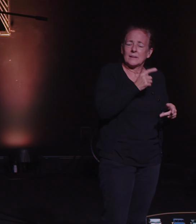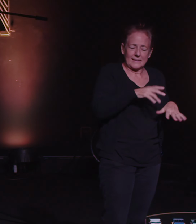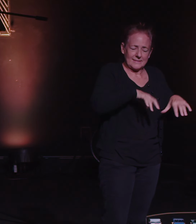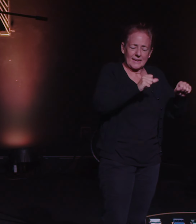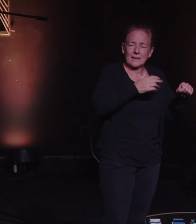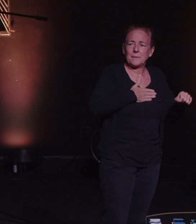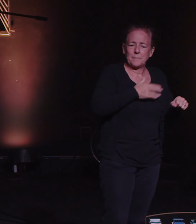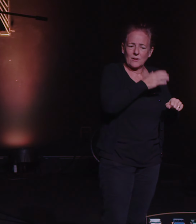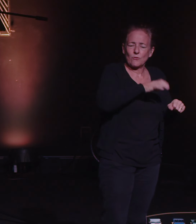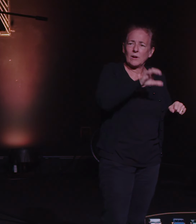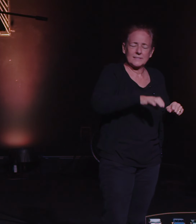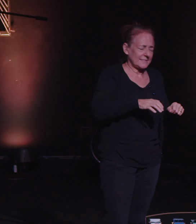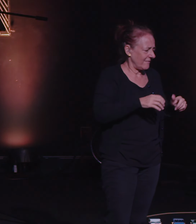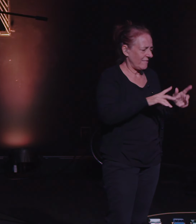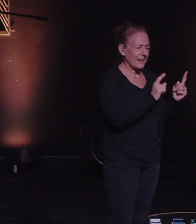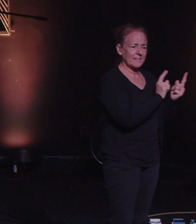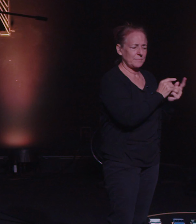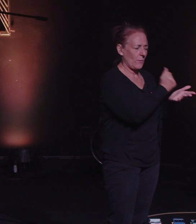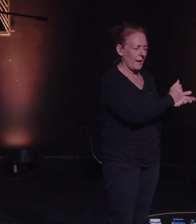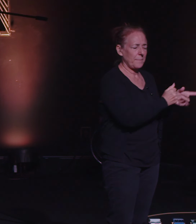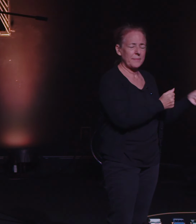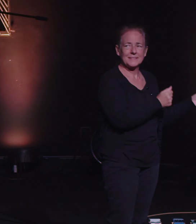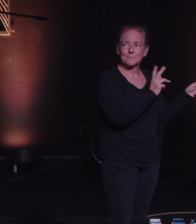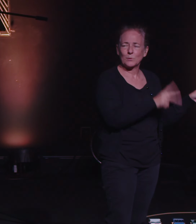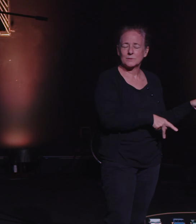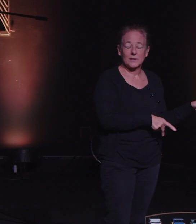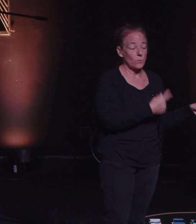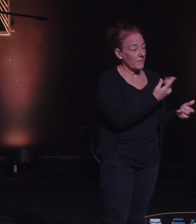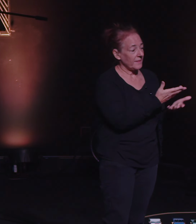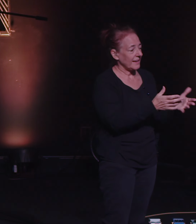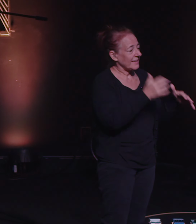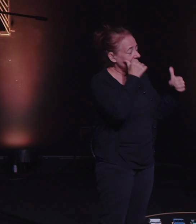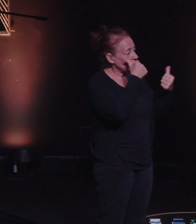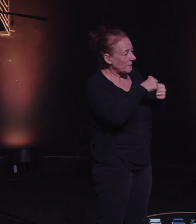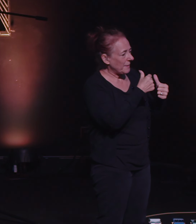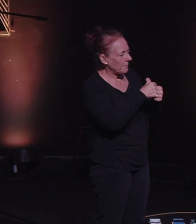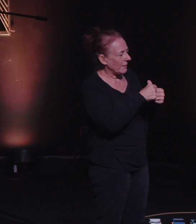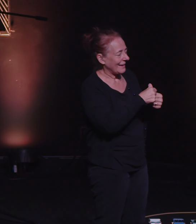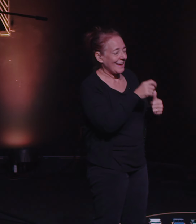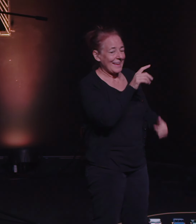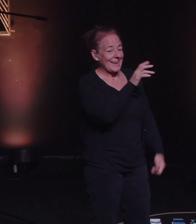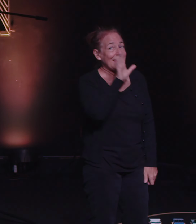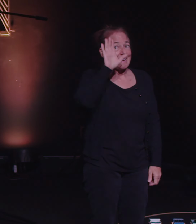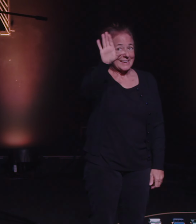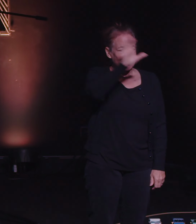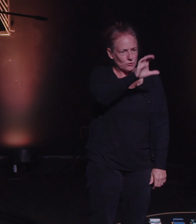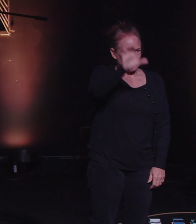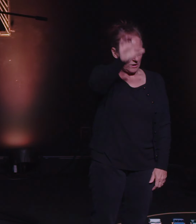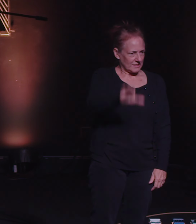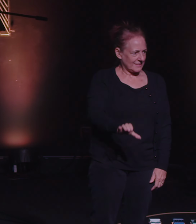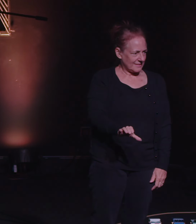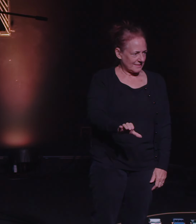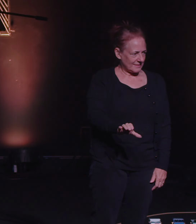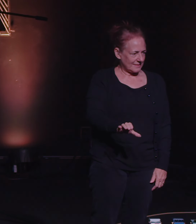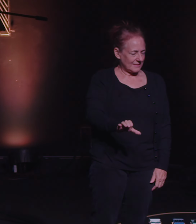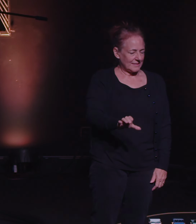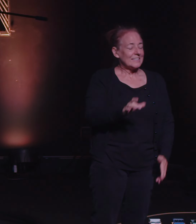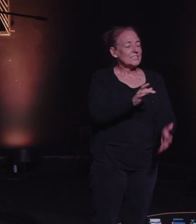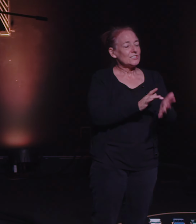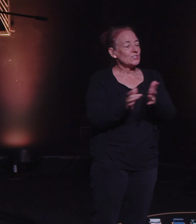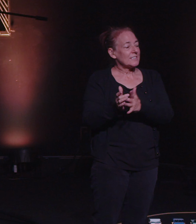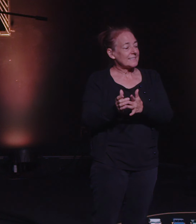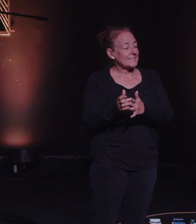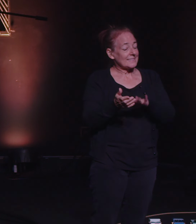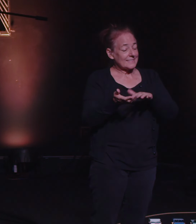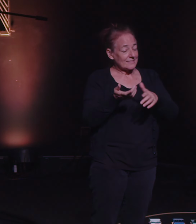cross. And one of the things that comes with taking up the cross is remembering the cross. It's remembering what Jesus